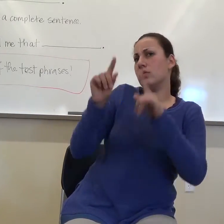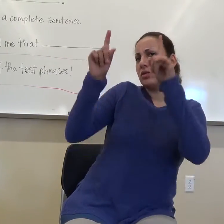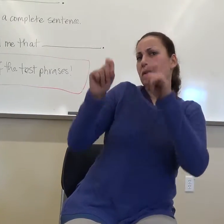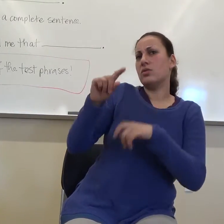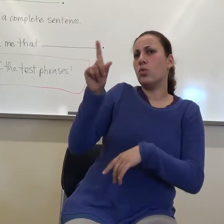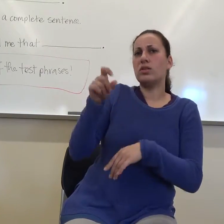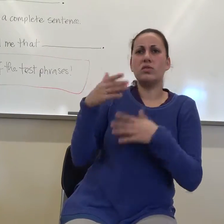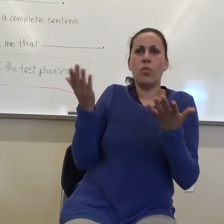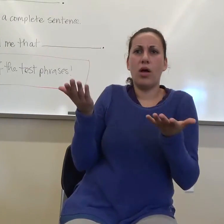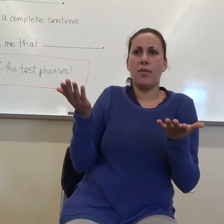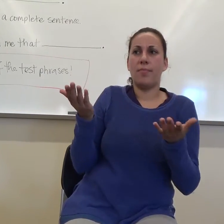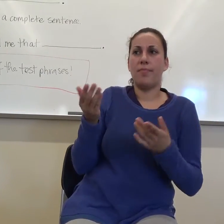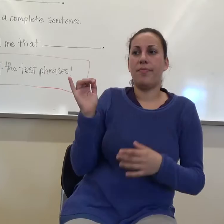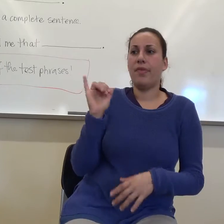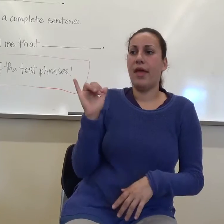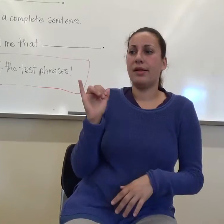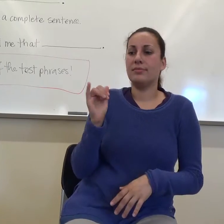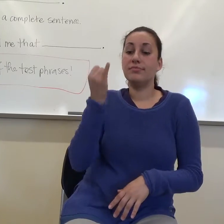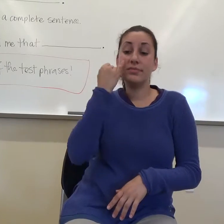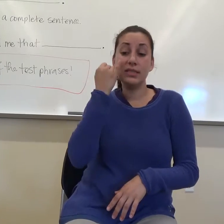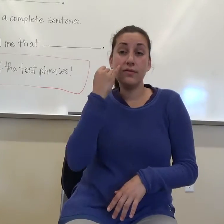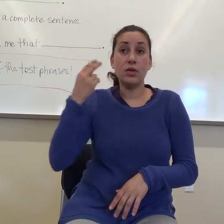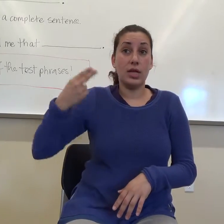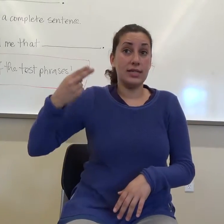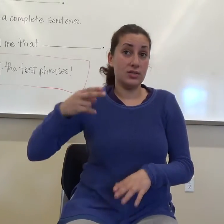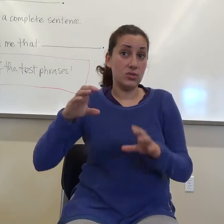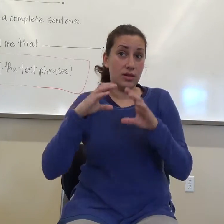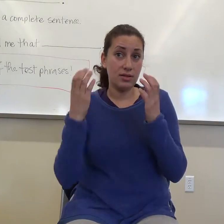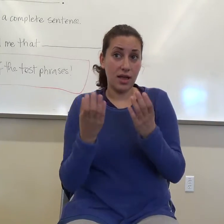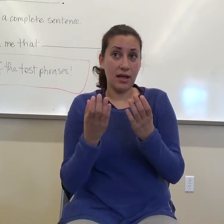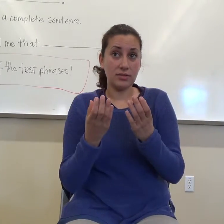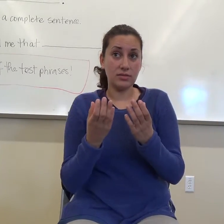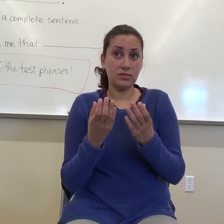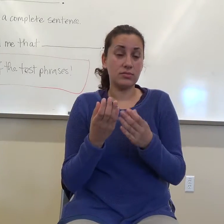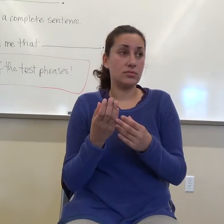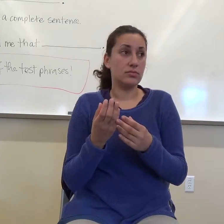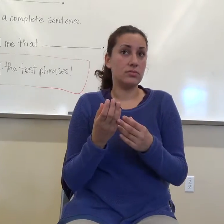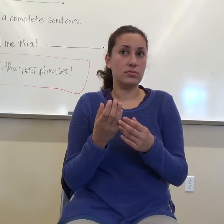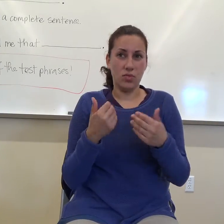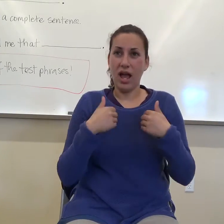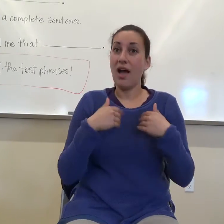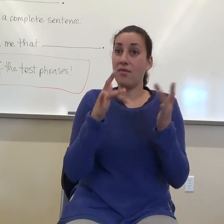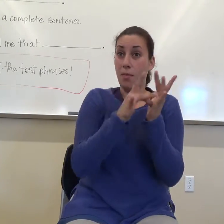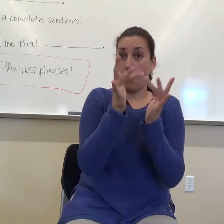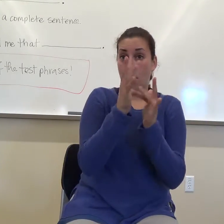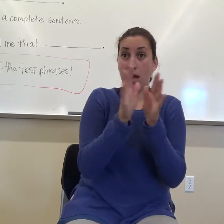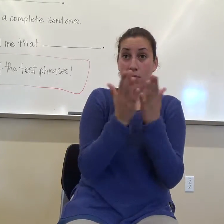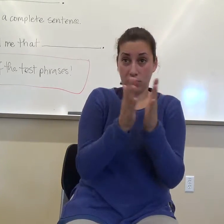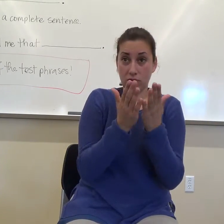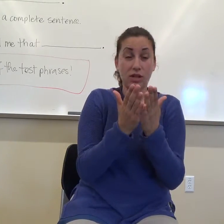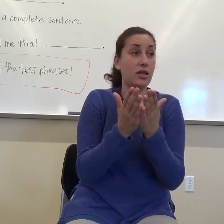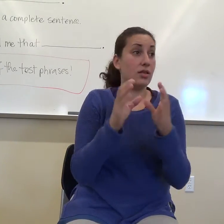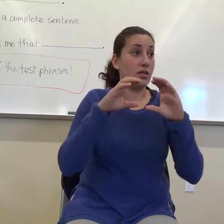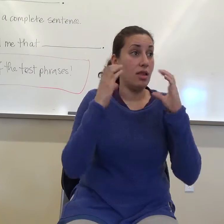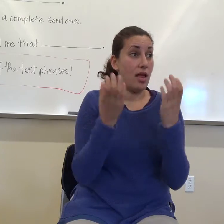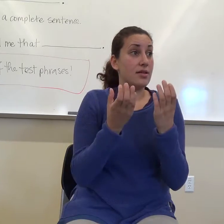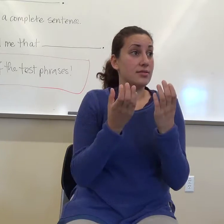When you're in a history class, or we have a class called the Bible as Literature, you're in the Bible as